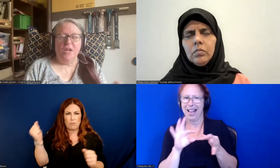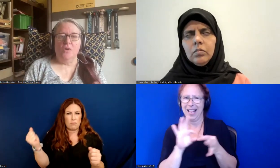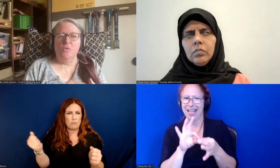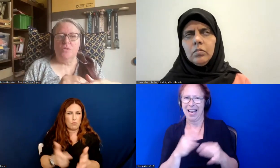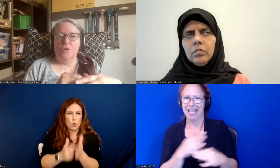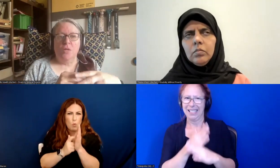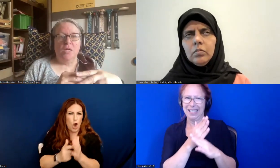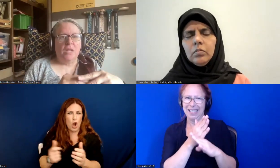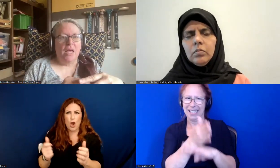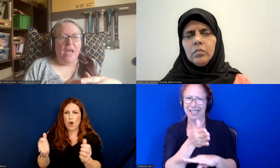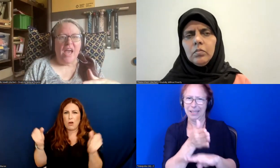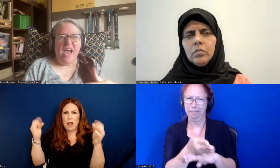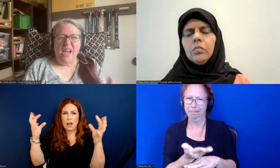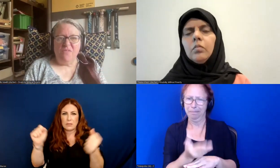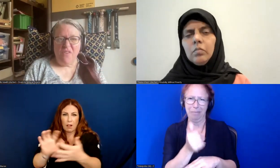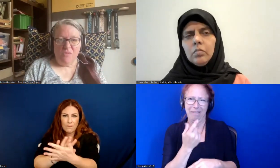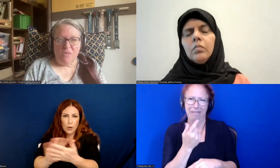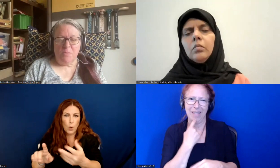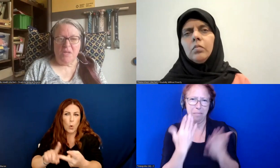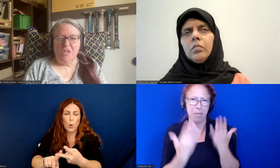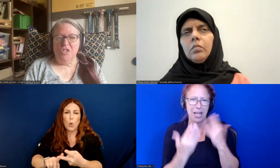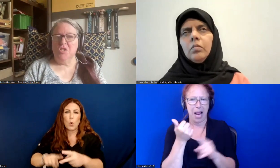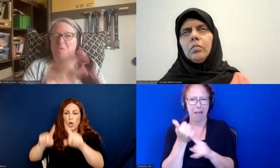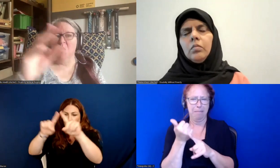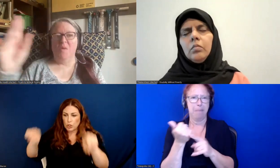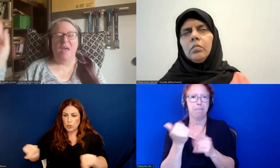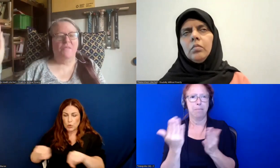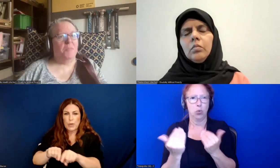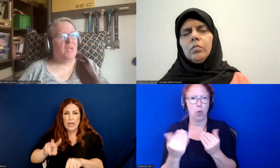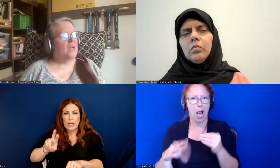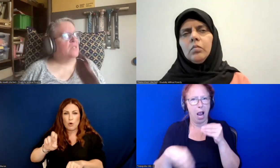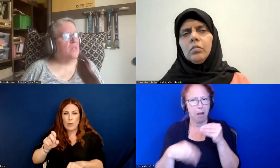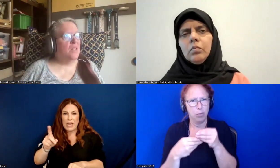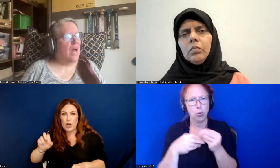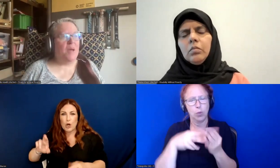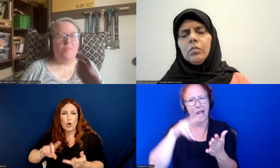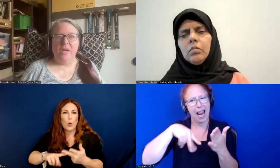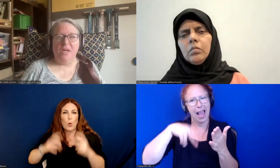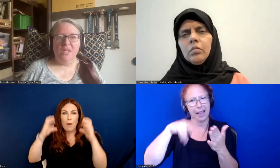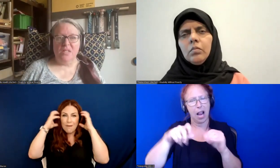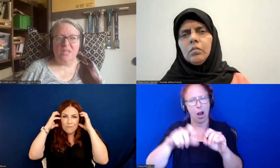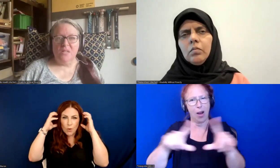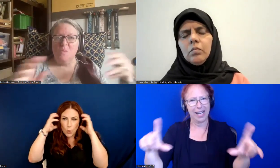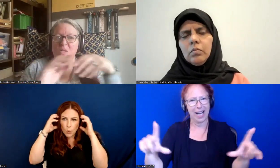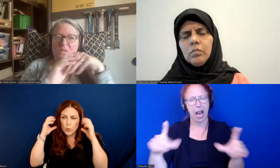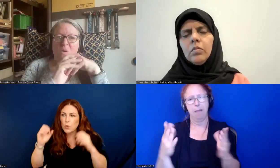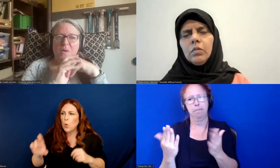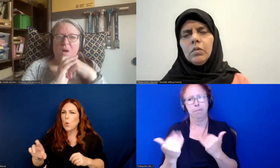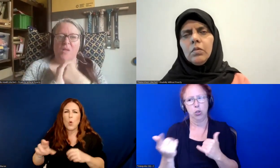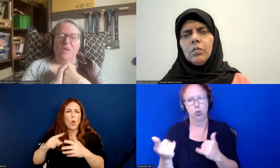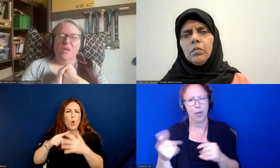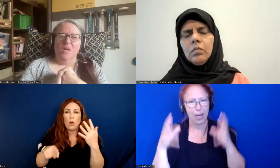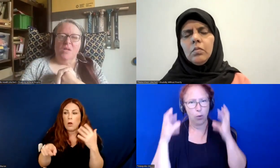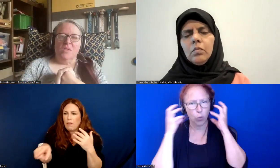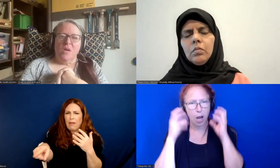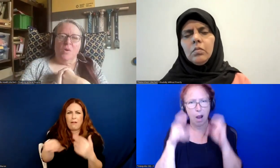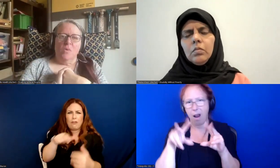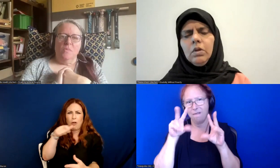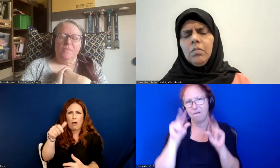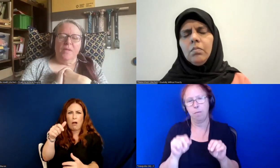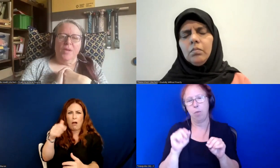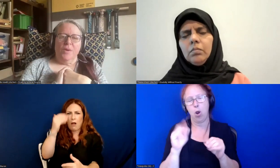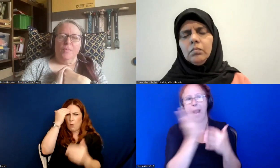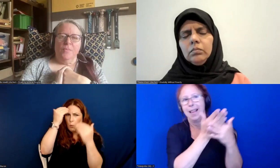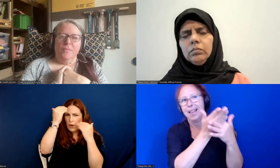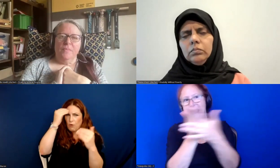ASL videos, you need headphones because you don't want everybody else in the library listening to what's going on.